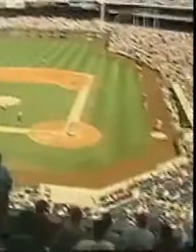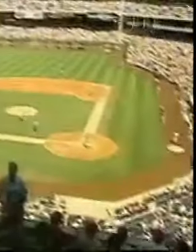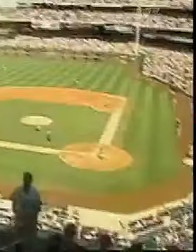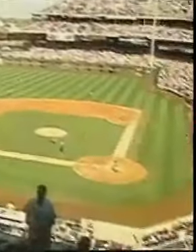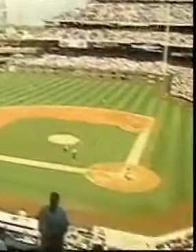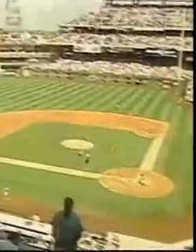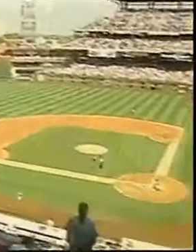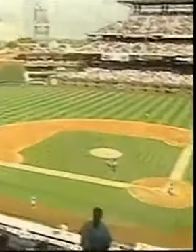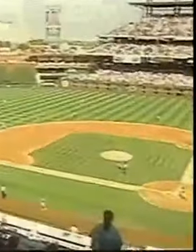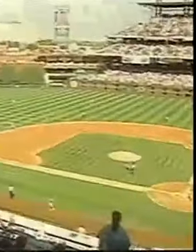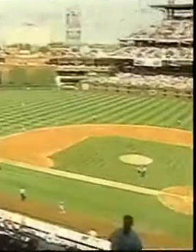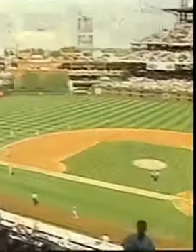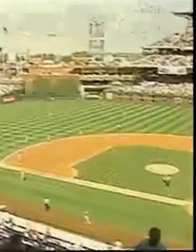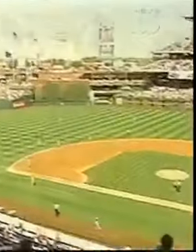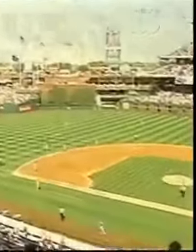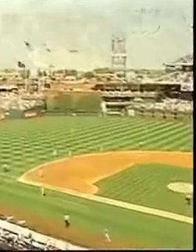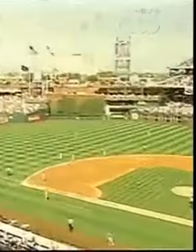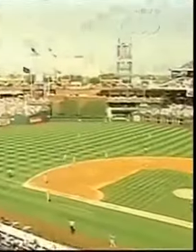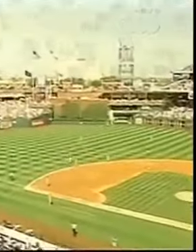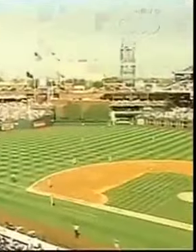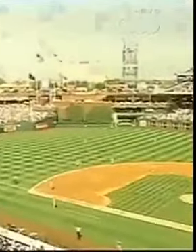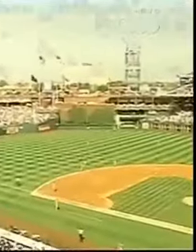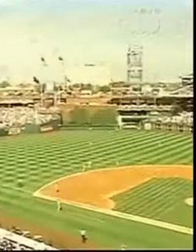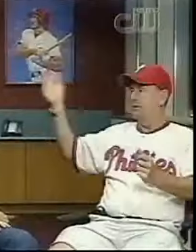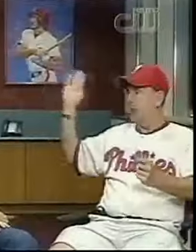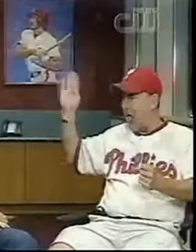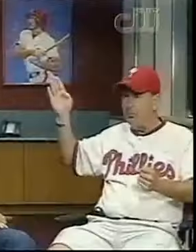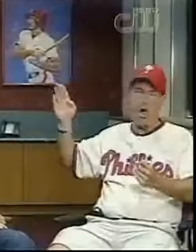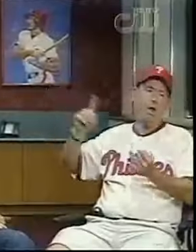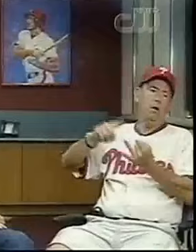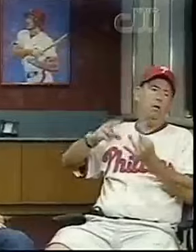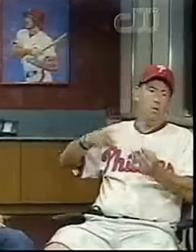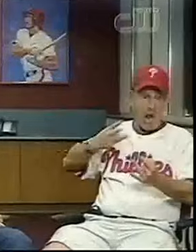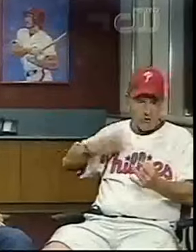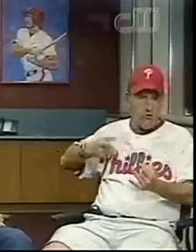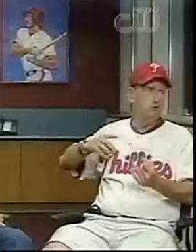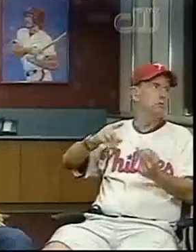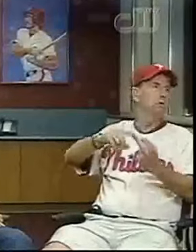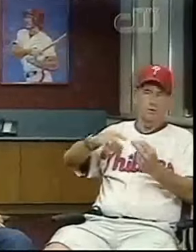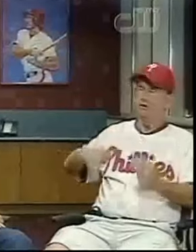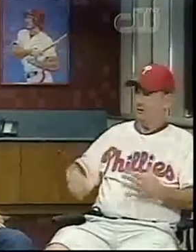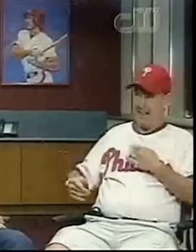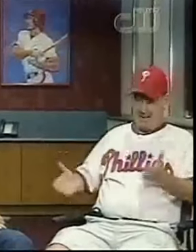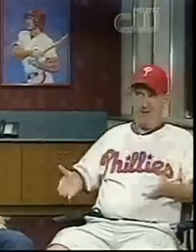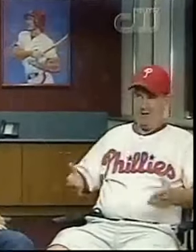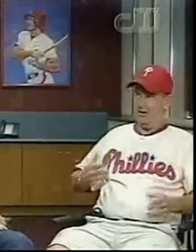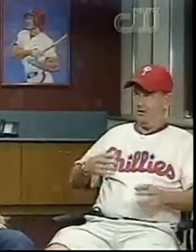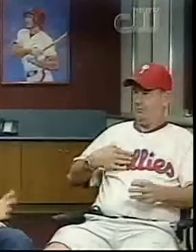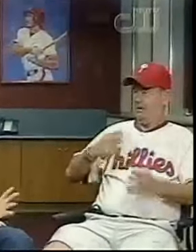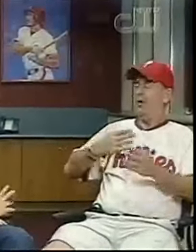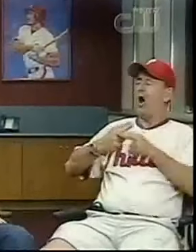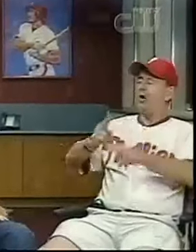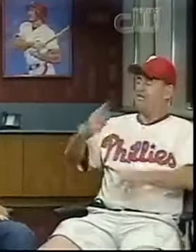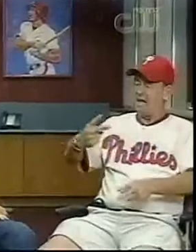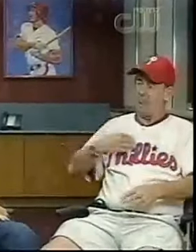Phillies fan. I love Citizens Bank Park. It's the best place here. It's better than all the other places. It's better than Baltimore, Washington, D